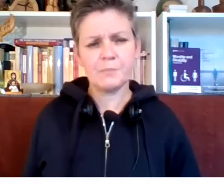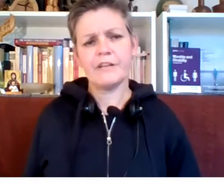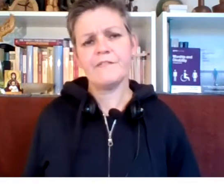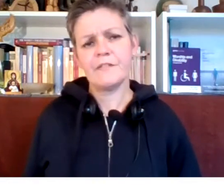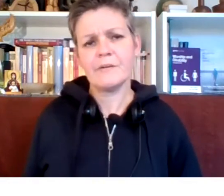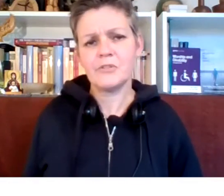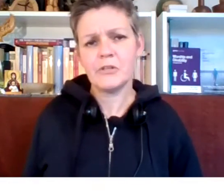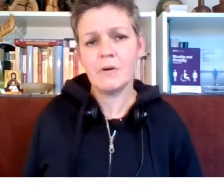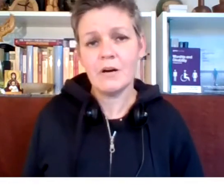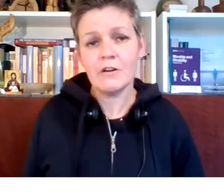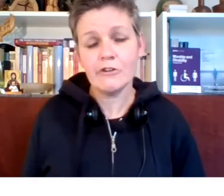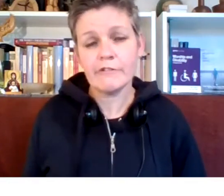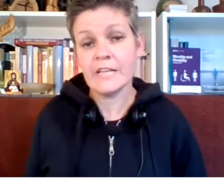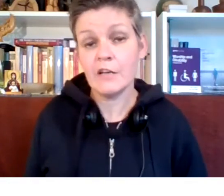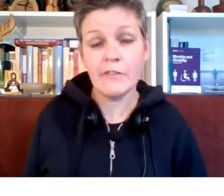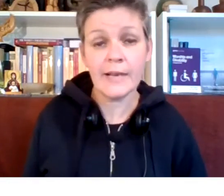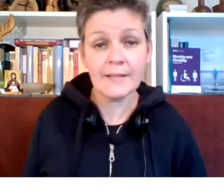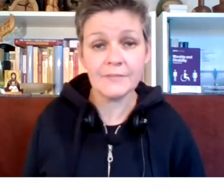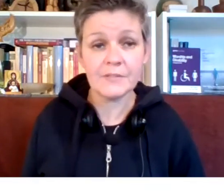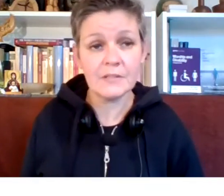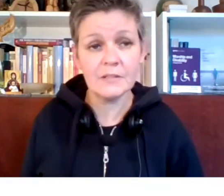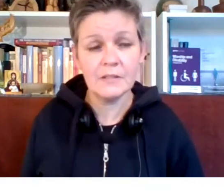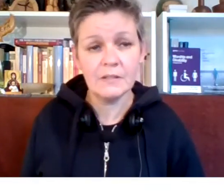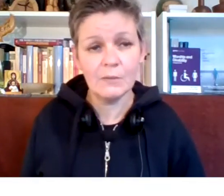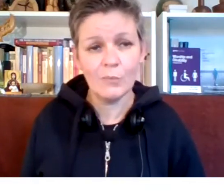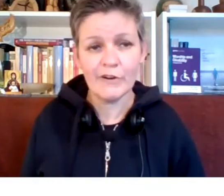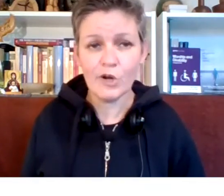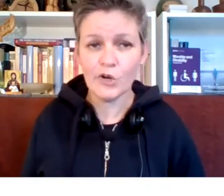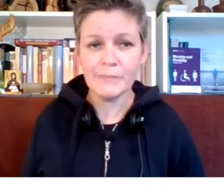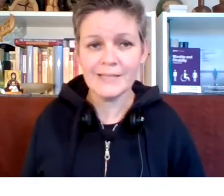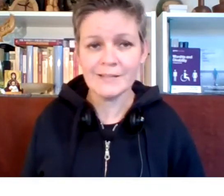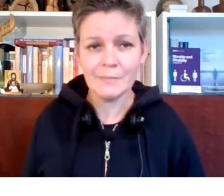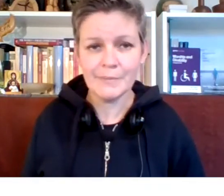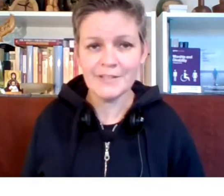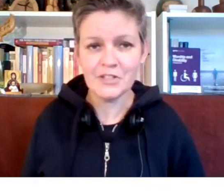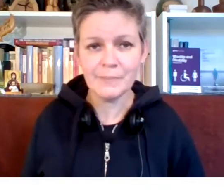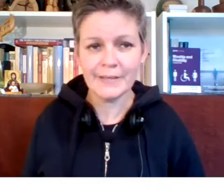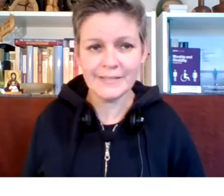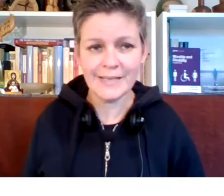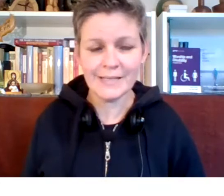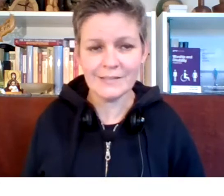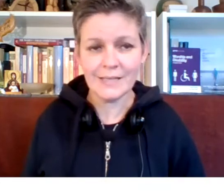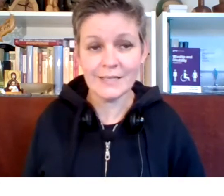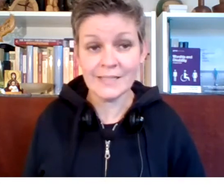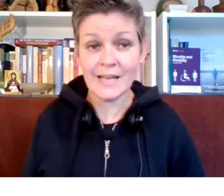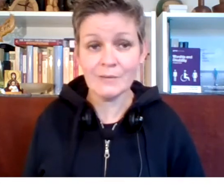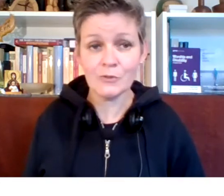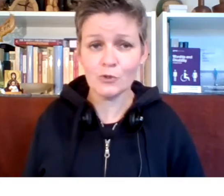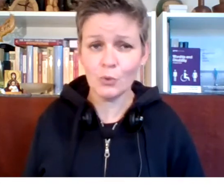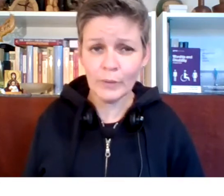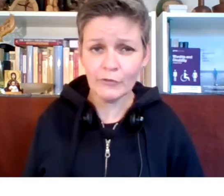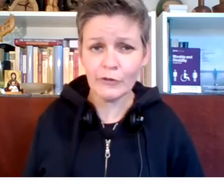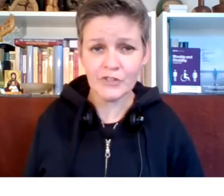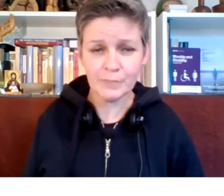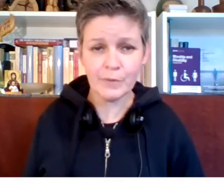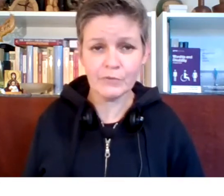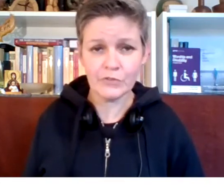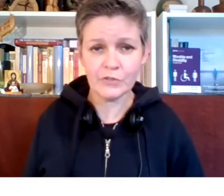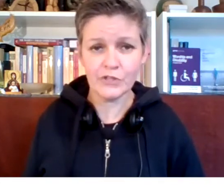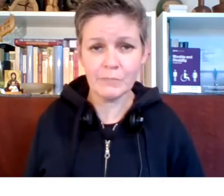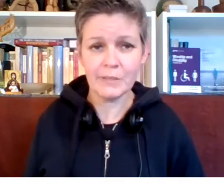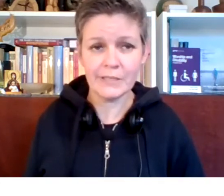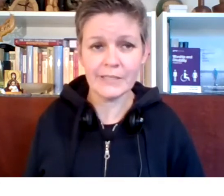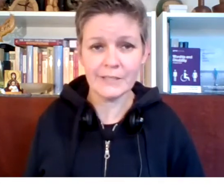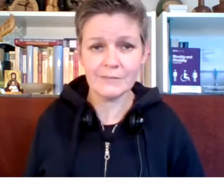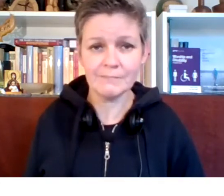Let us pray for those who are hungry in other lands, where economies are burdened by debt and cannot or will not respond